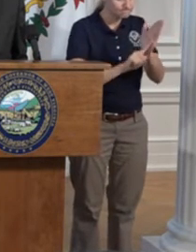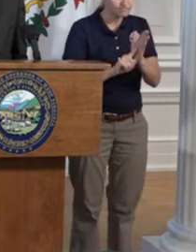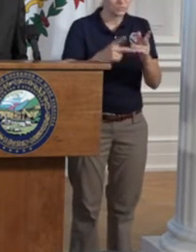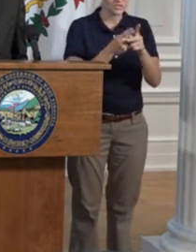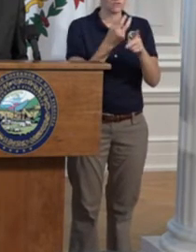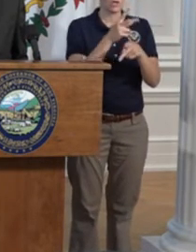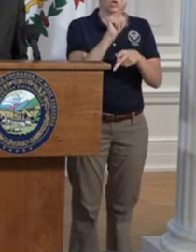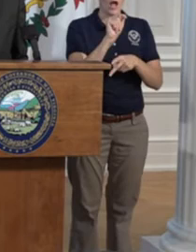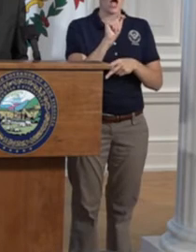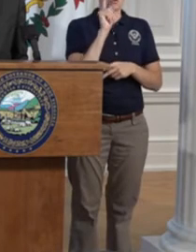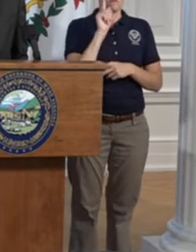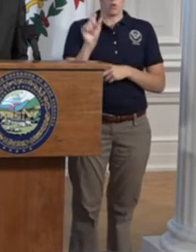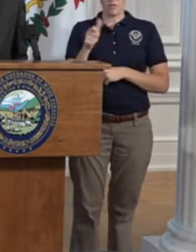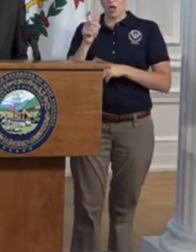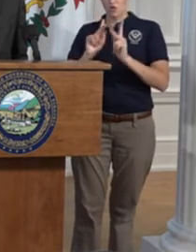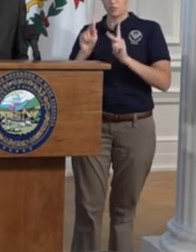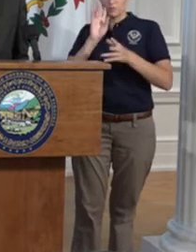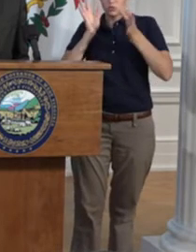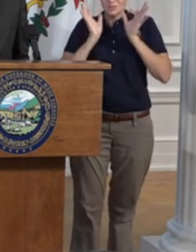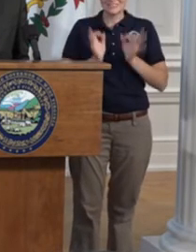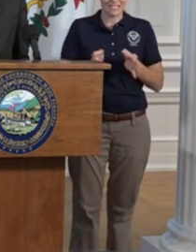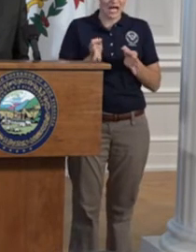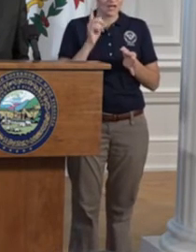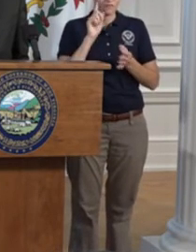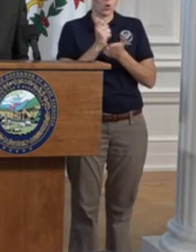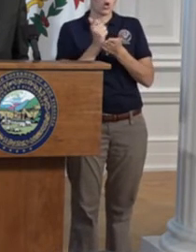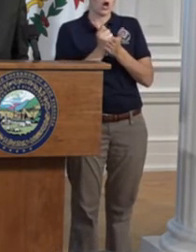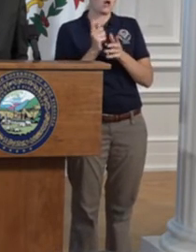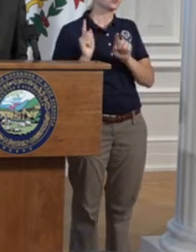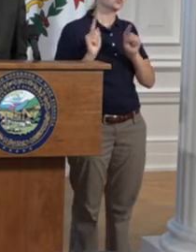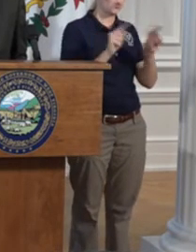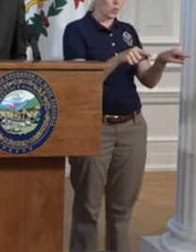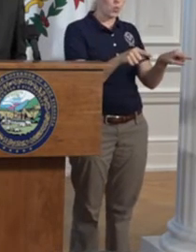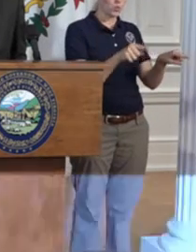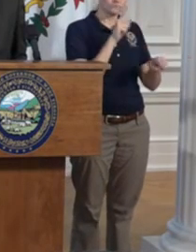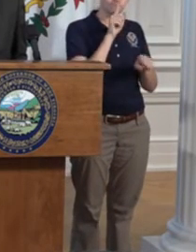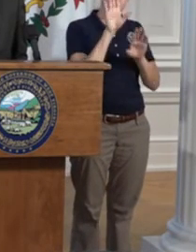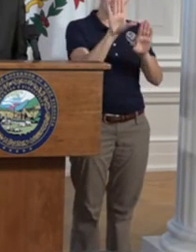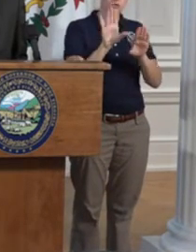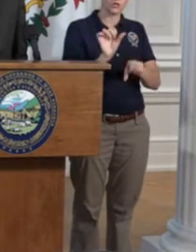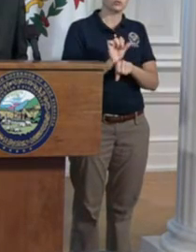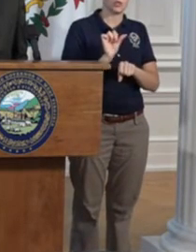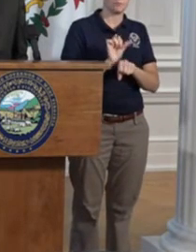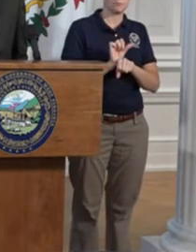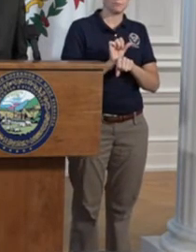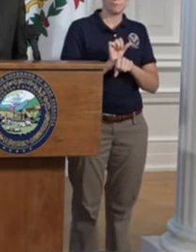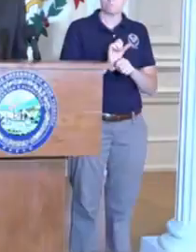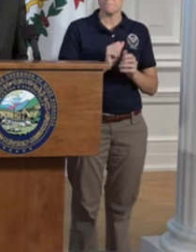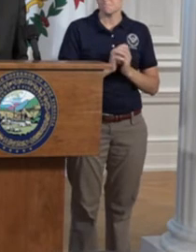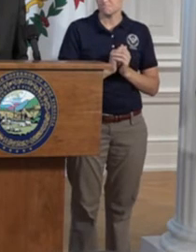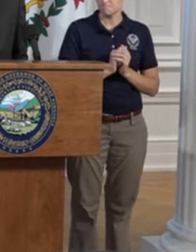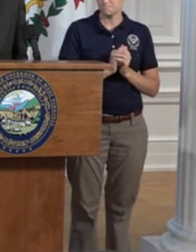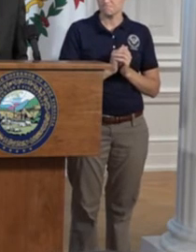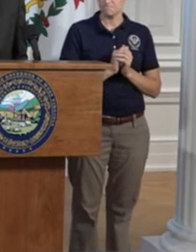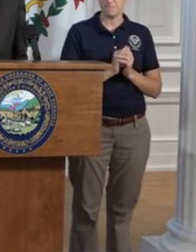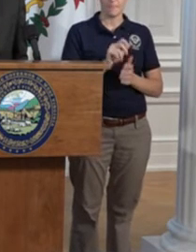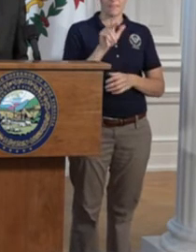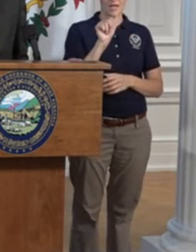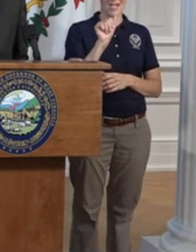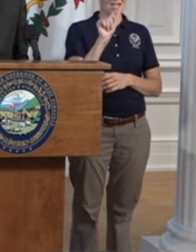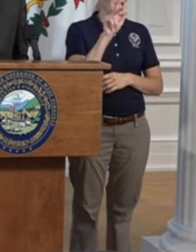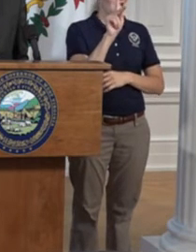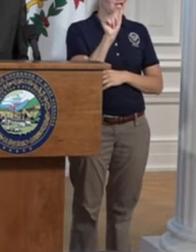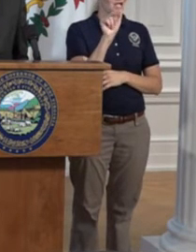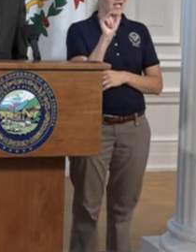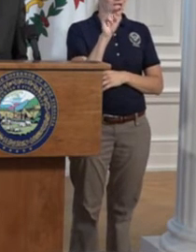make decisions. They just did a great job. Kanawha County was one of the hardest hit counties as far as